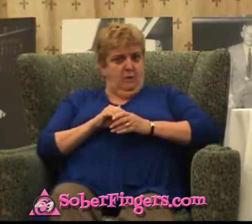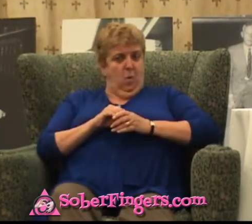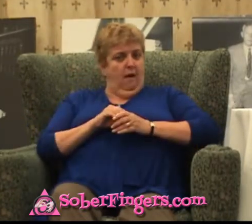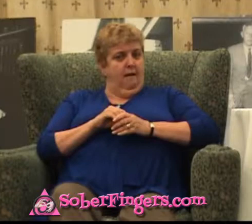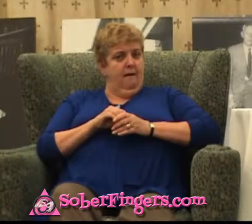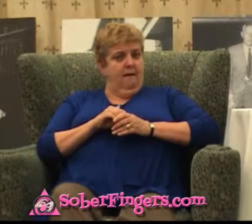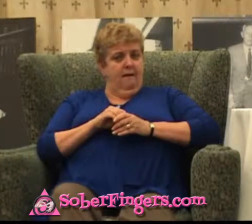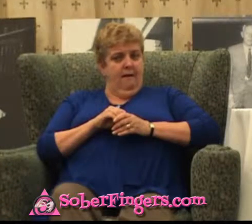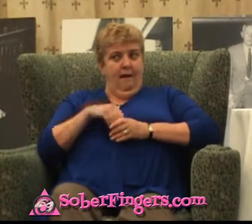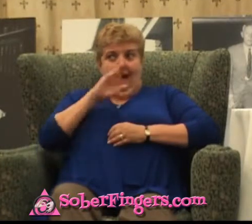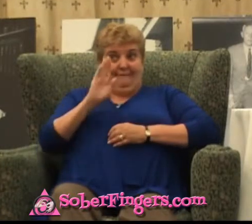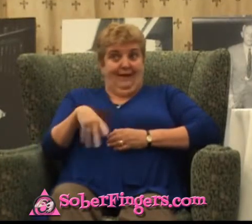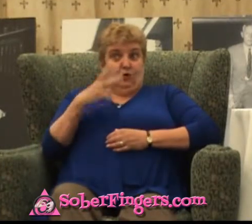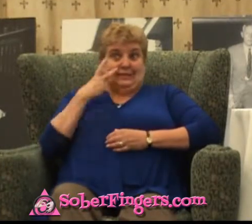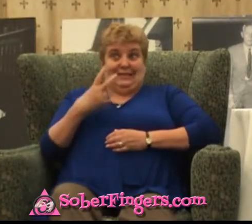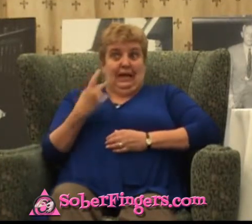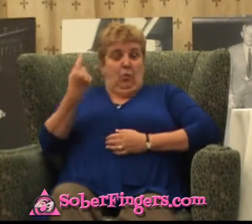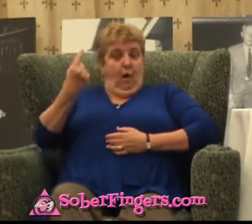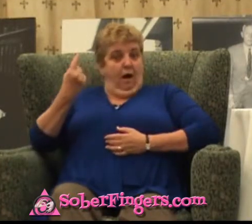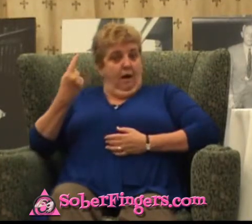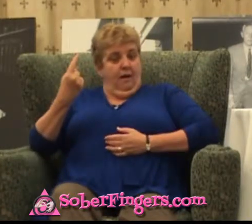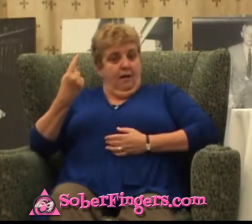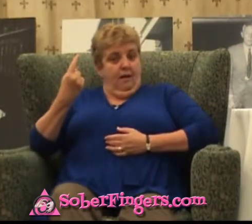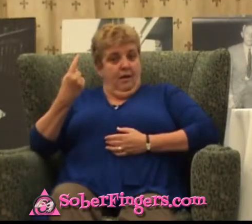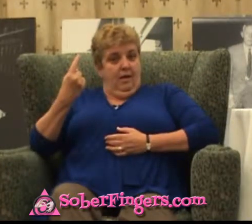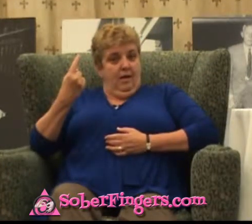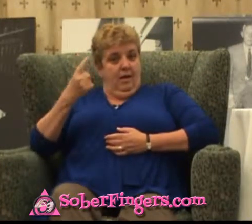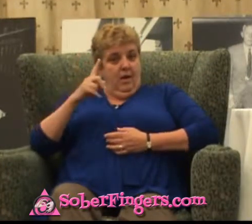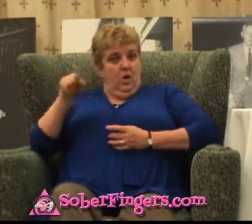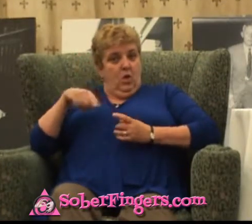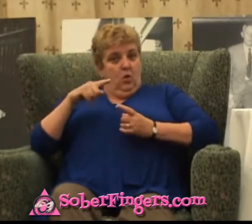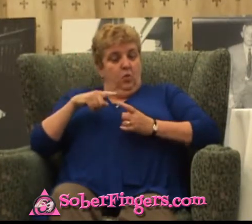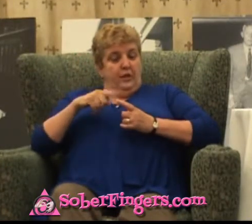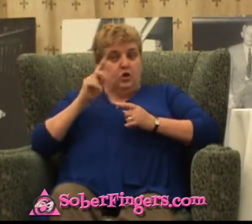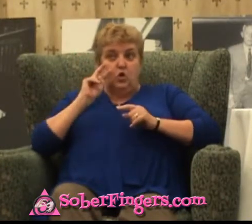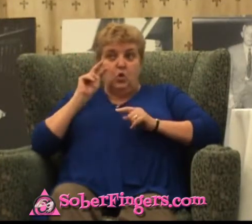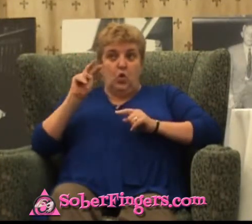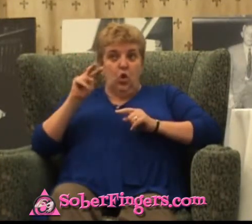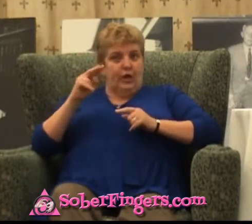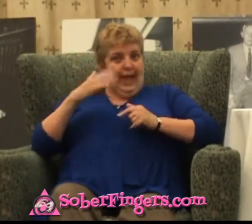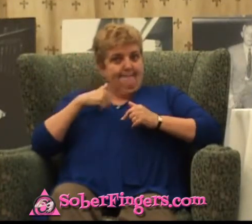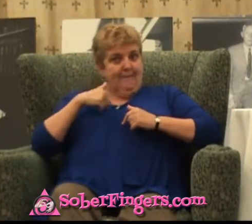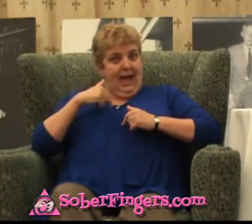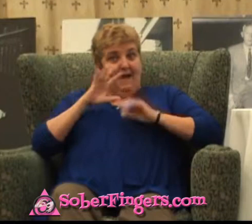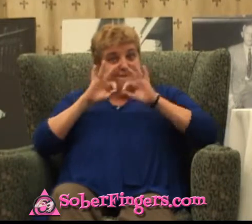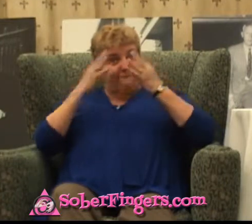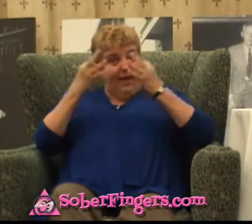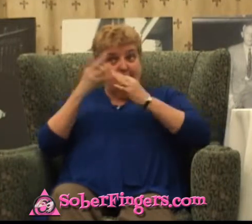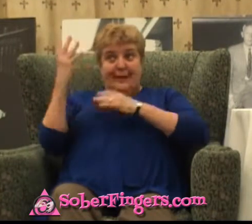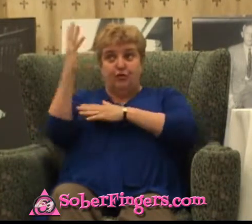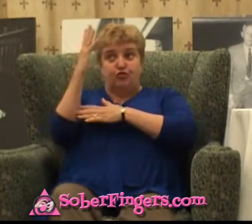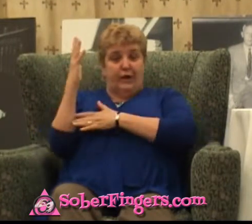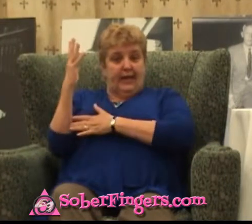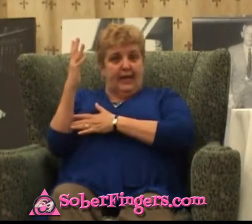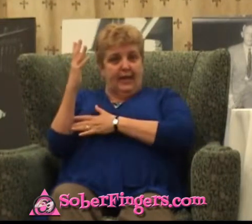even witnessed one. When you shake my family tree, bottles fall out, not long-term marriages.